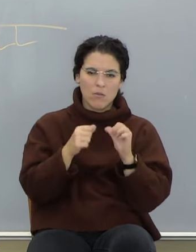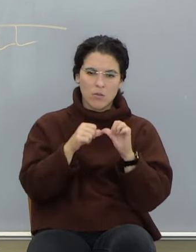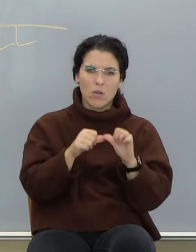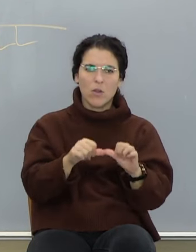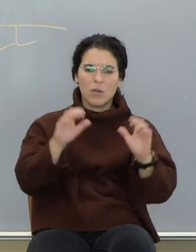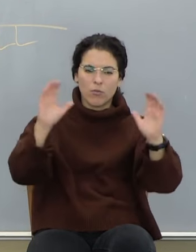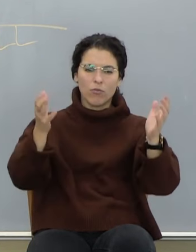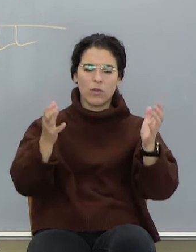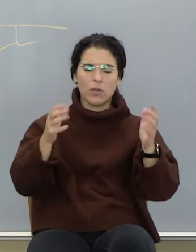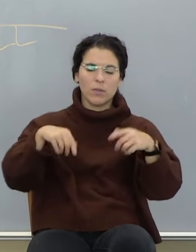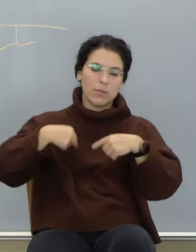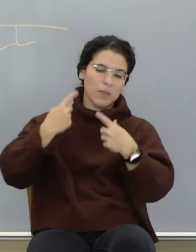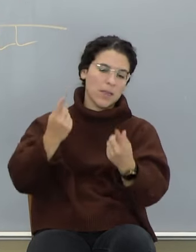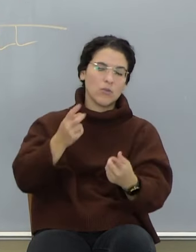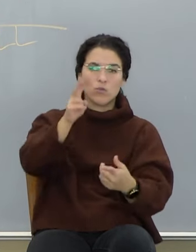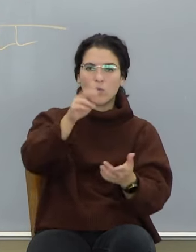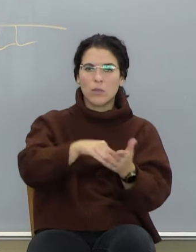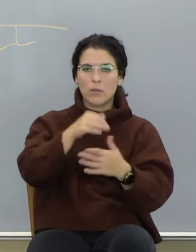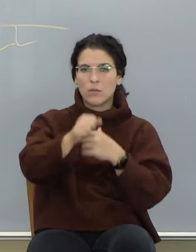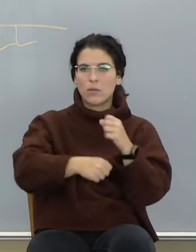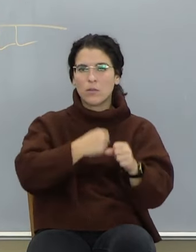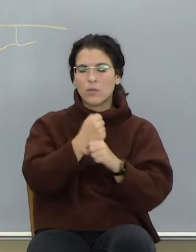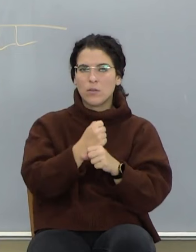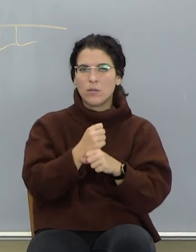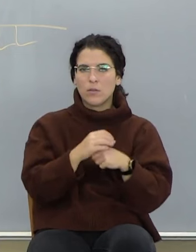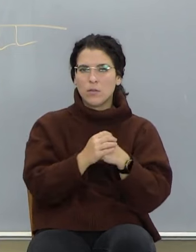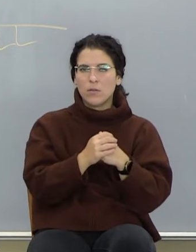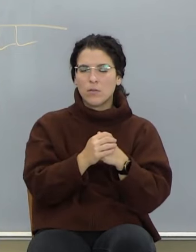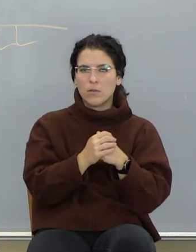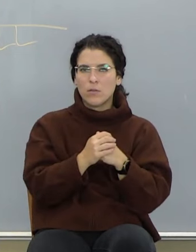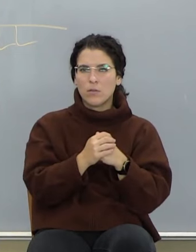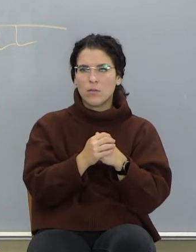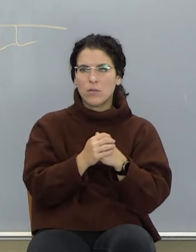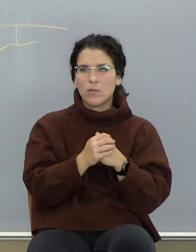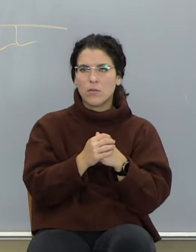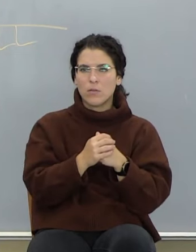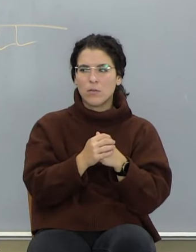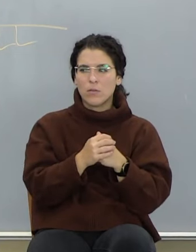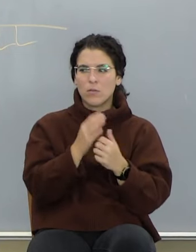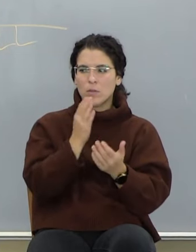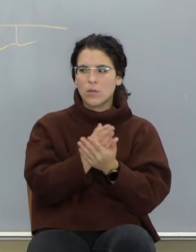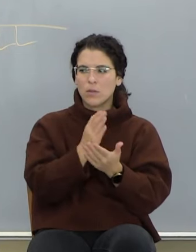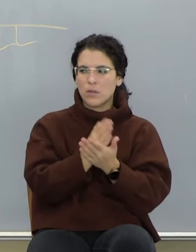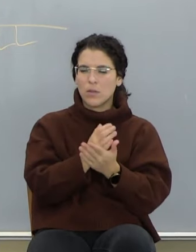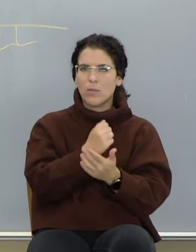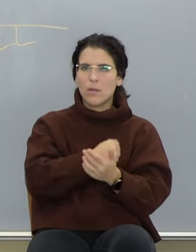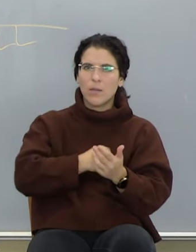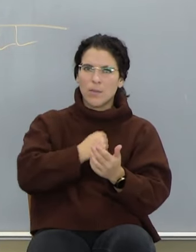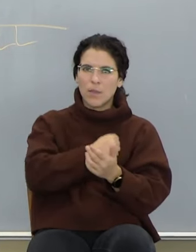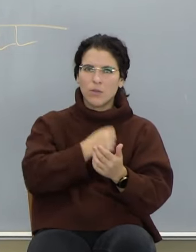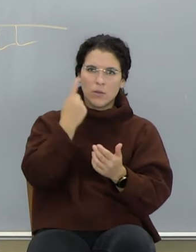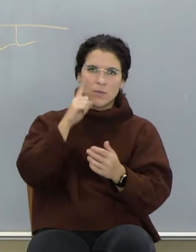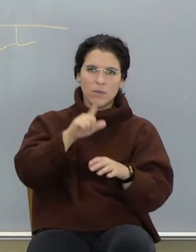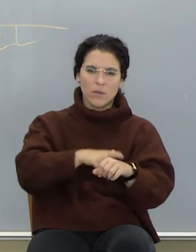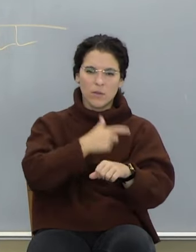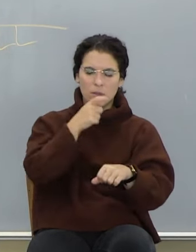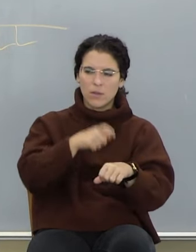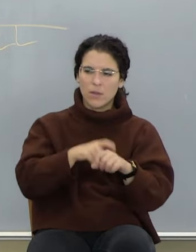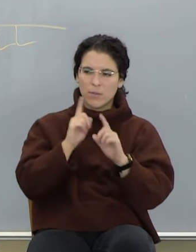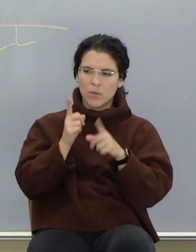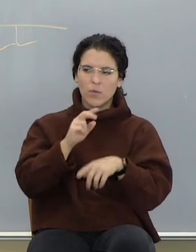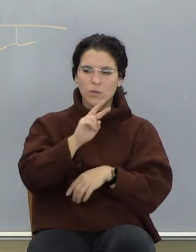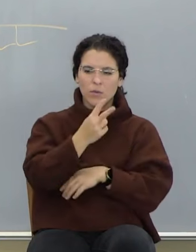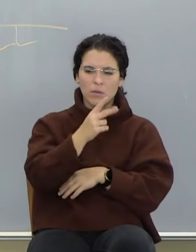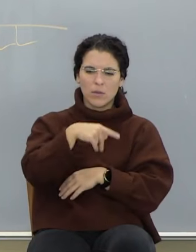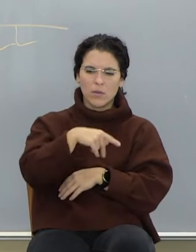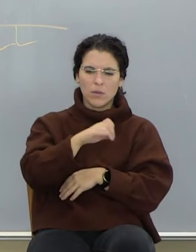been? 2,000 years. Let's go. We're going to stop. I apologize for the length of time. Go to 2